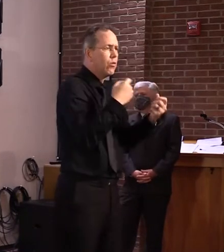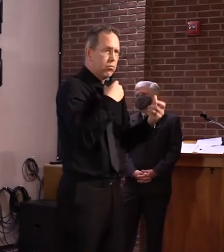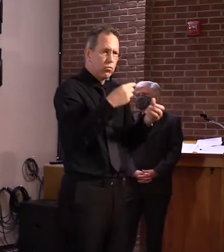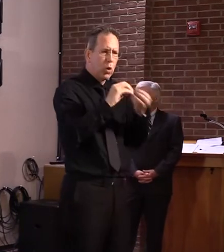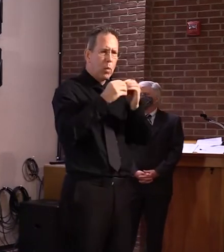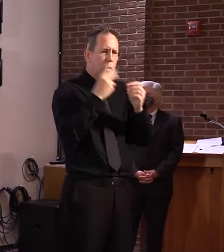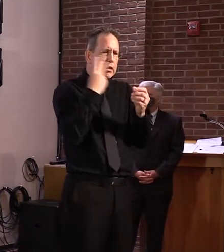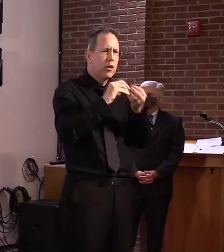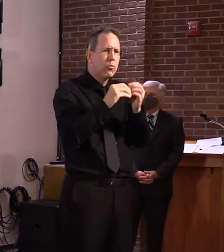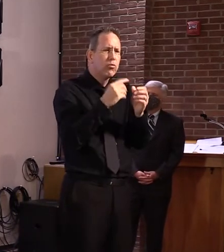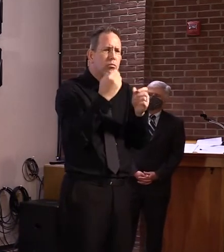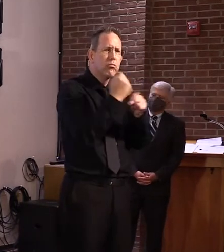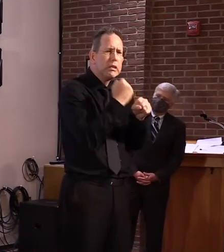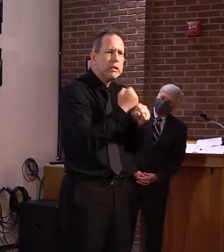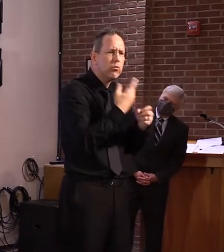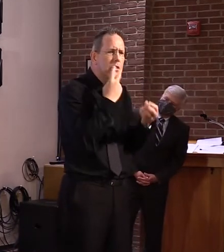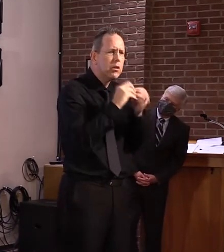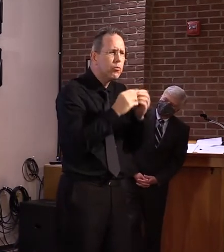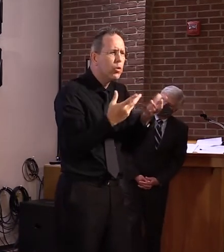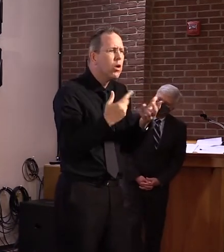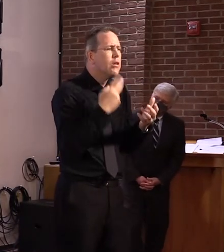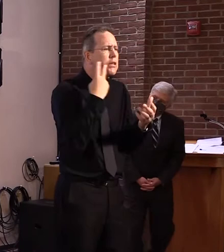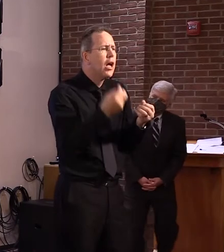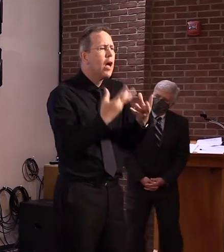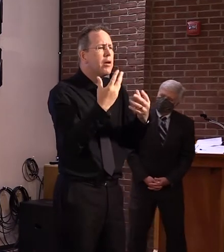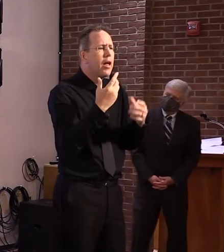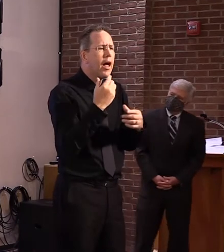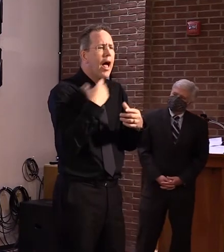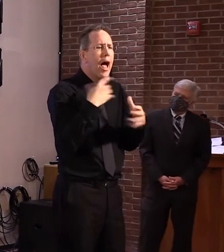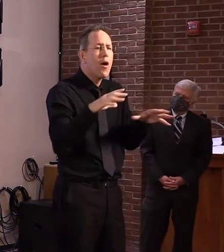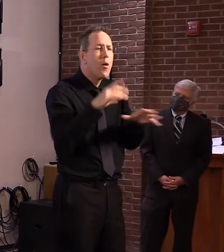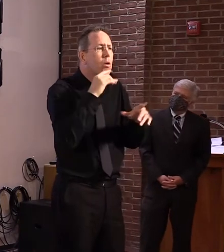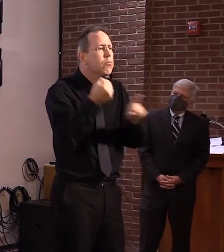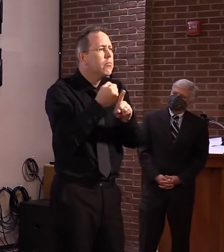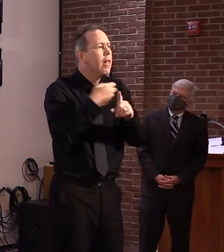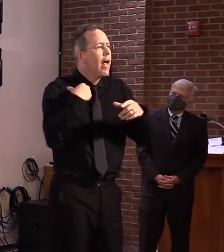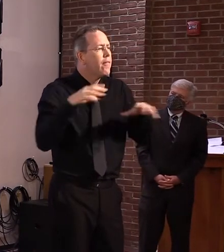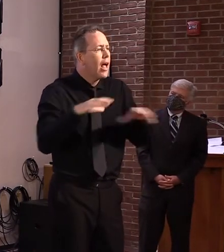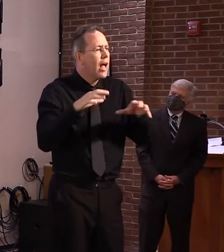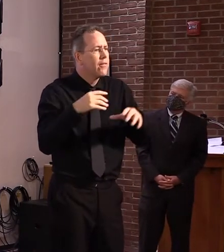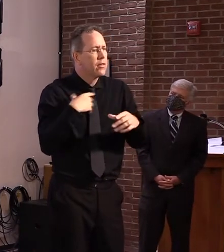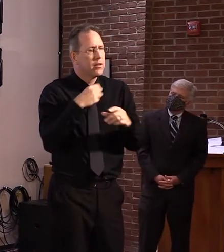Dr. Levine, do you have any of the answers to that at this point?